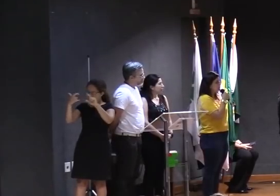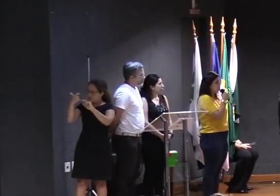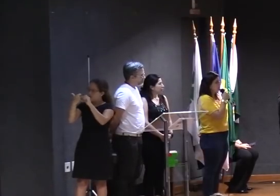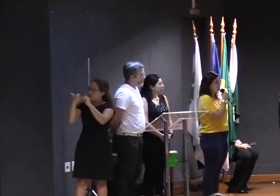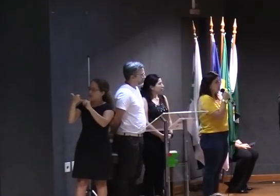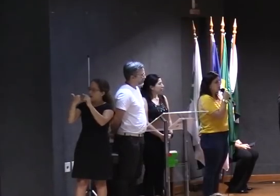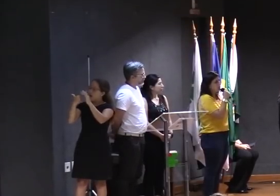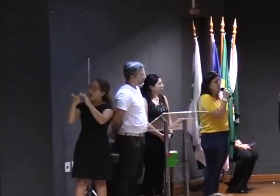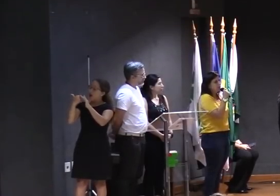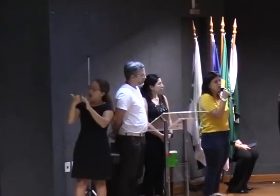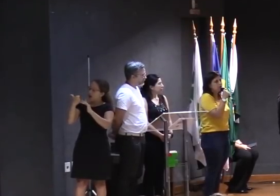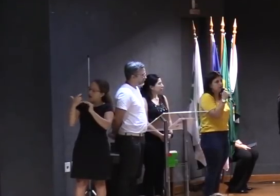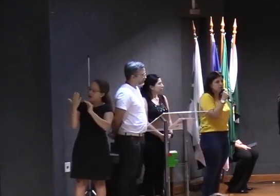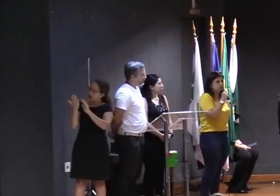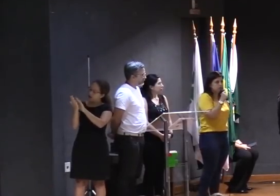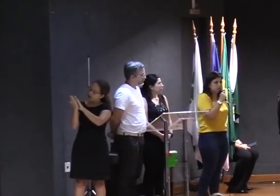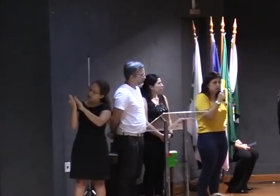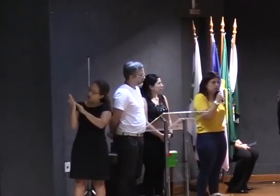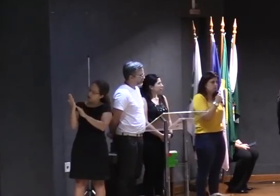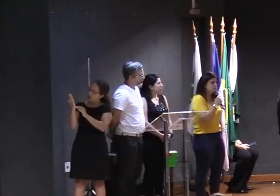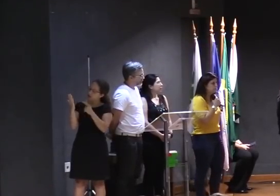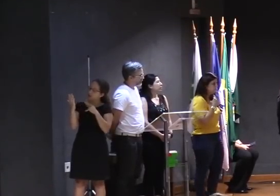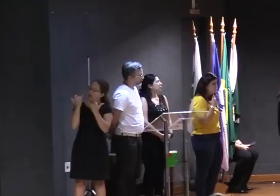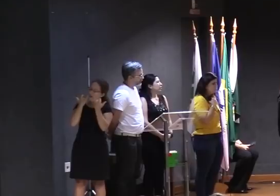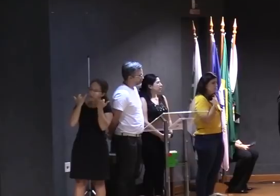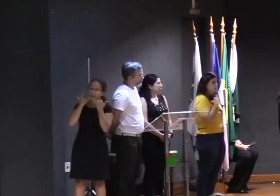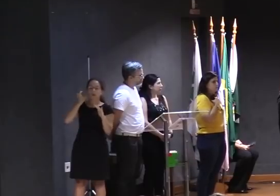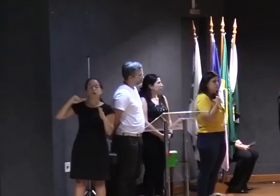outros professores também possam ter acesso a essas informações.